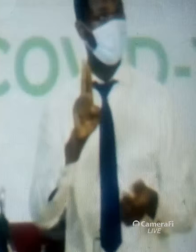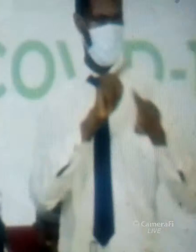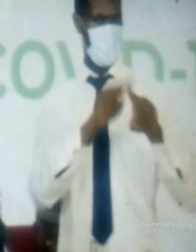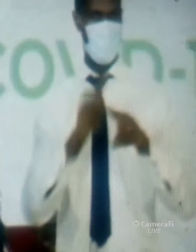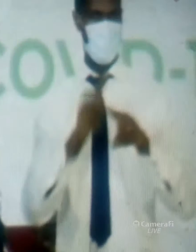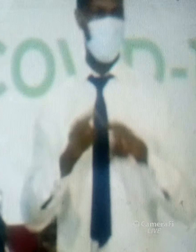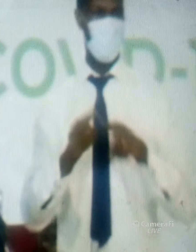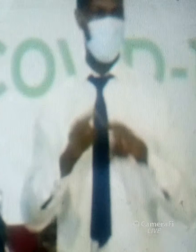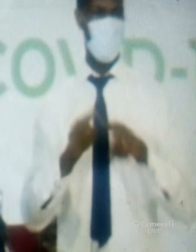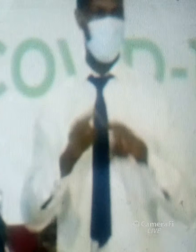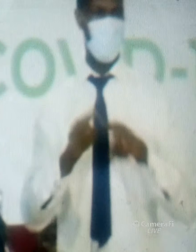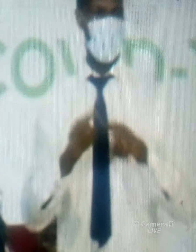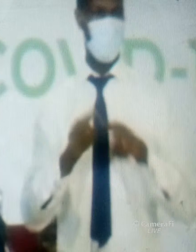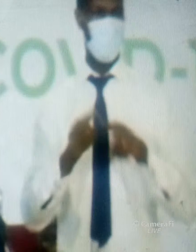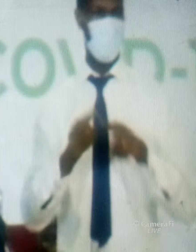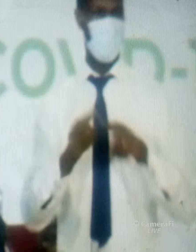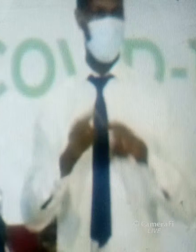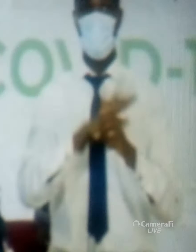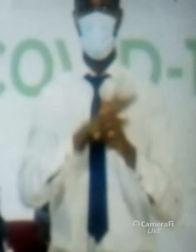When